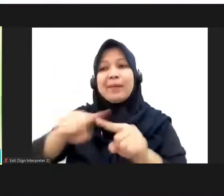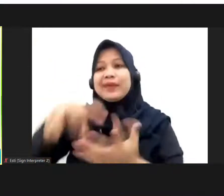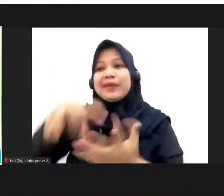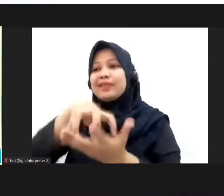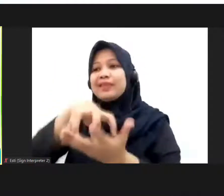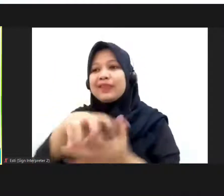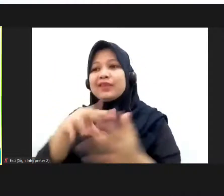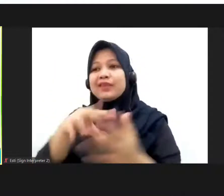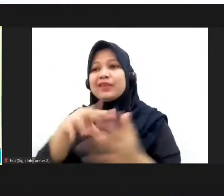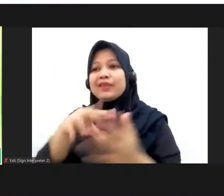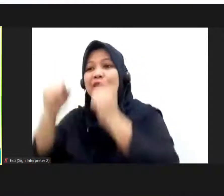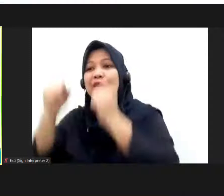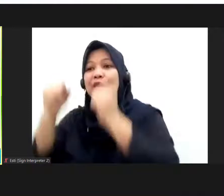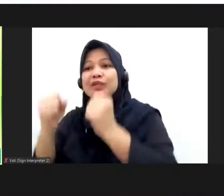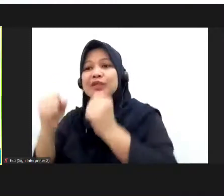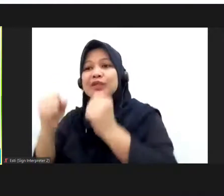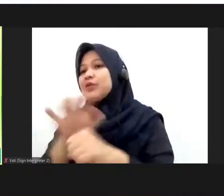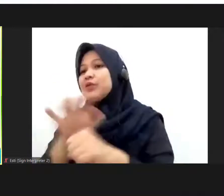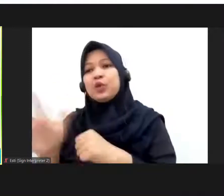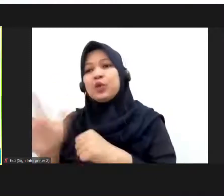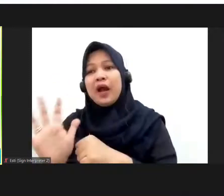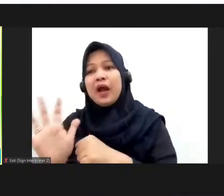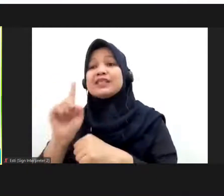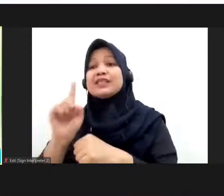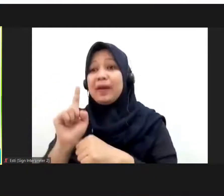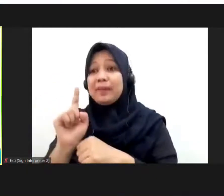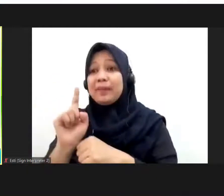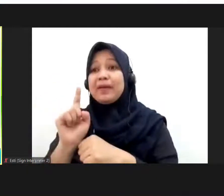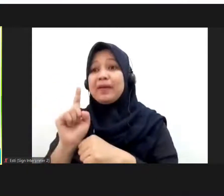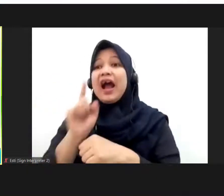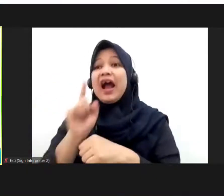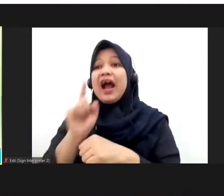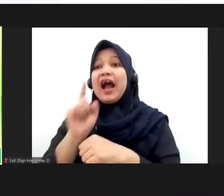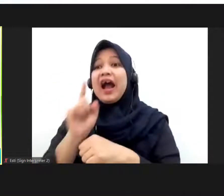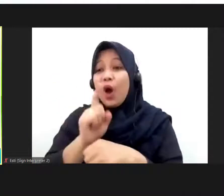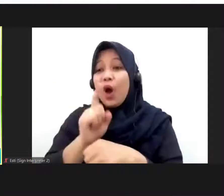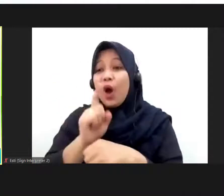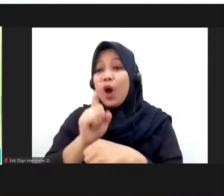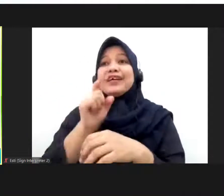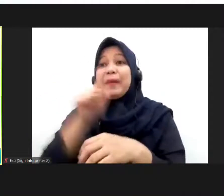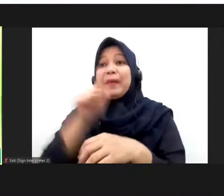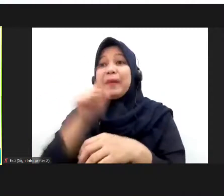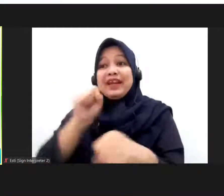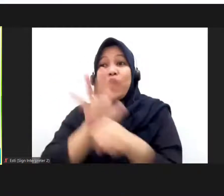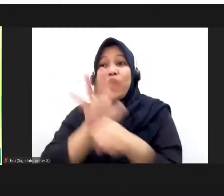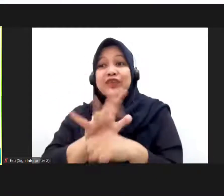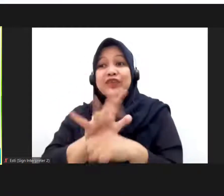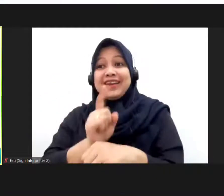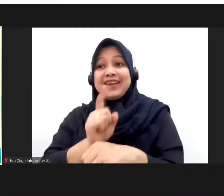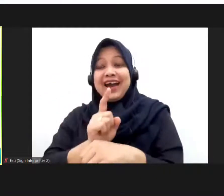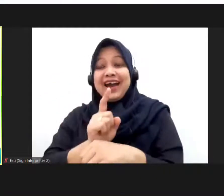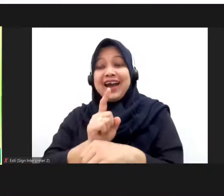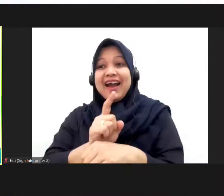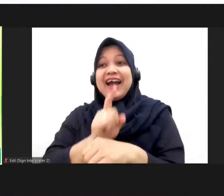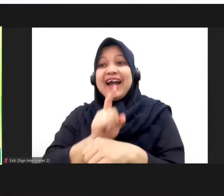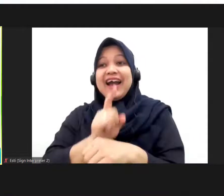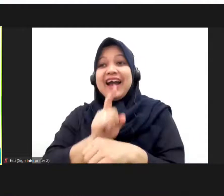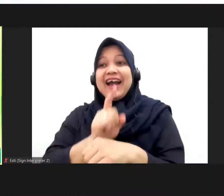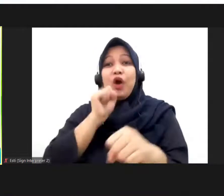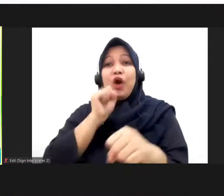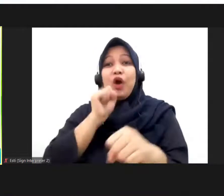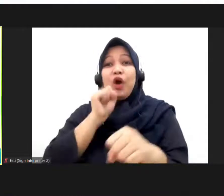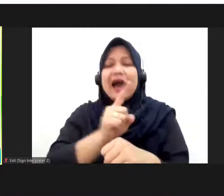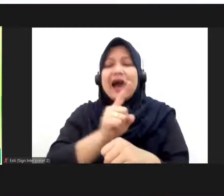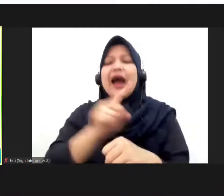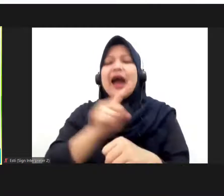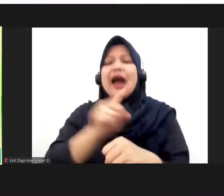no COVID. But now that there's COVID, then it's the spaces are much more needed. So the more that